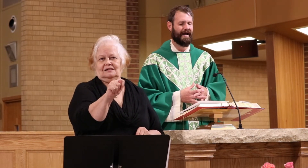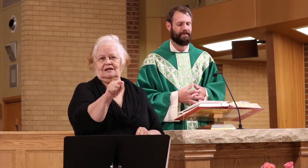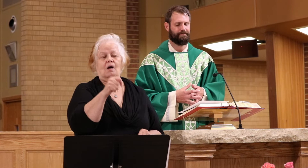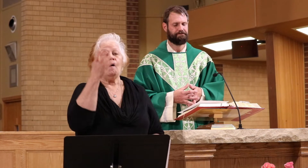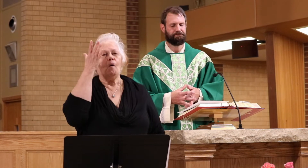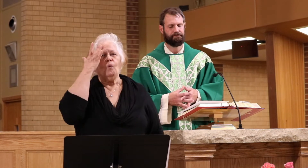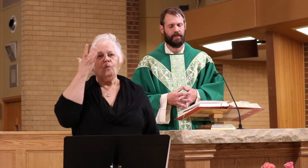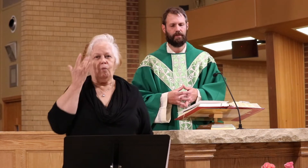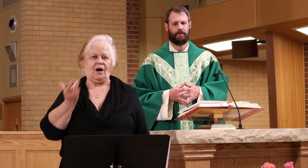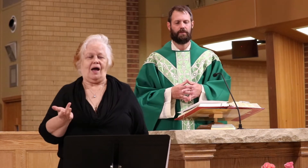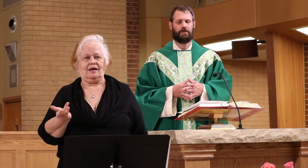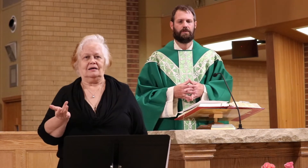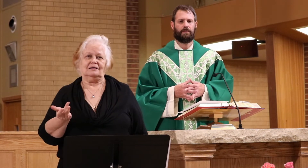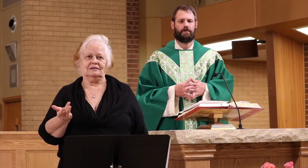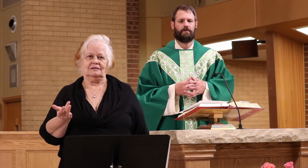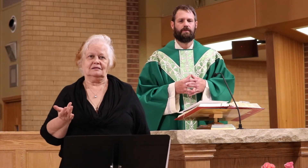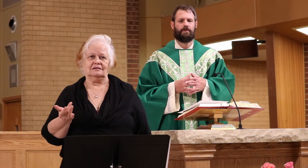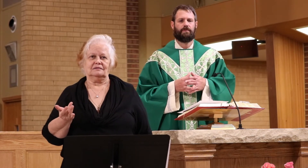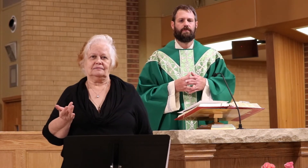Why?